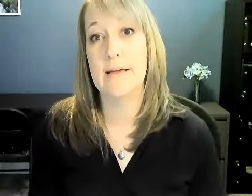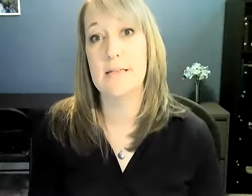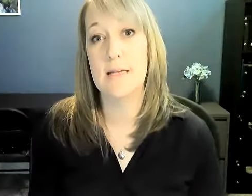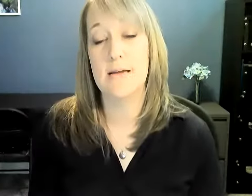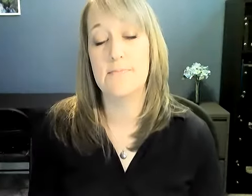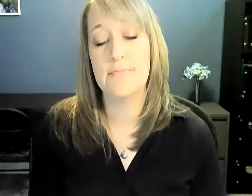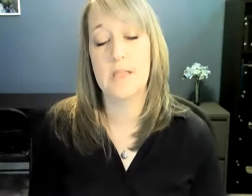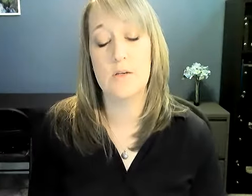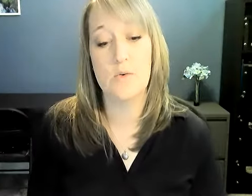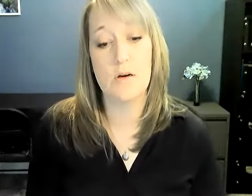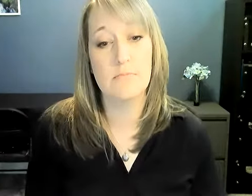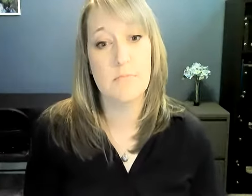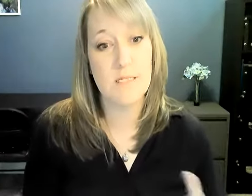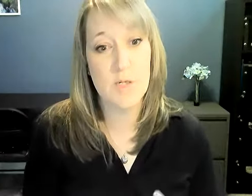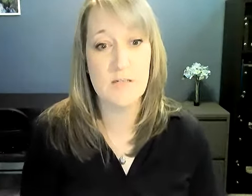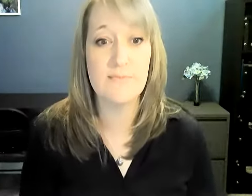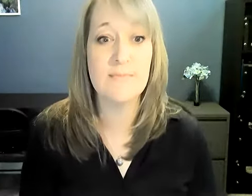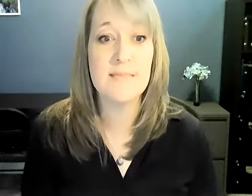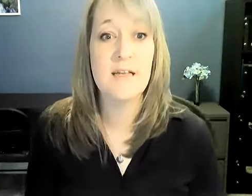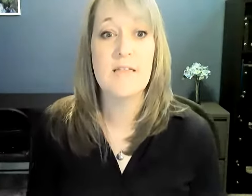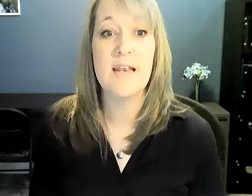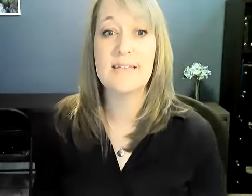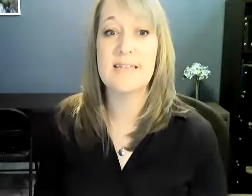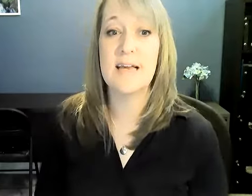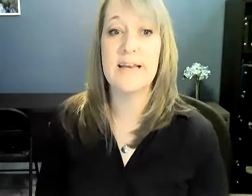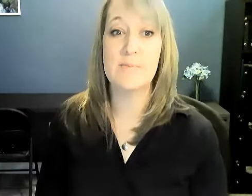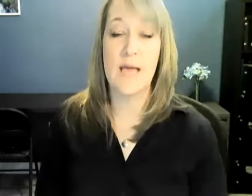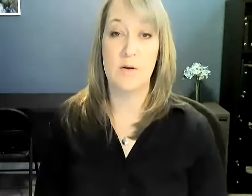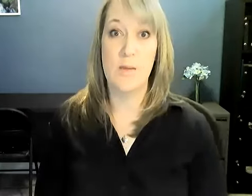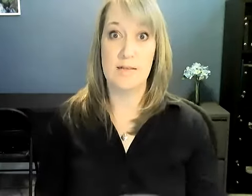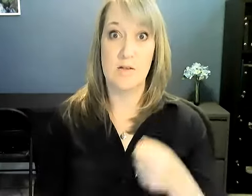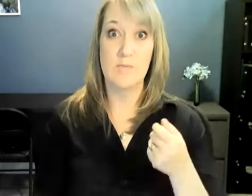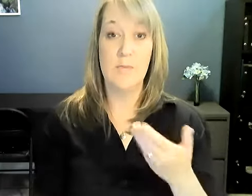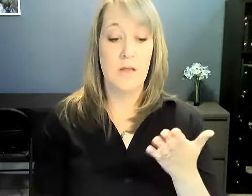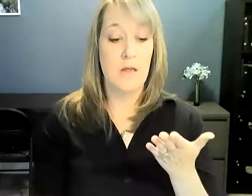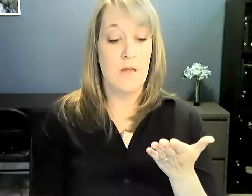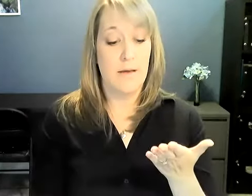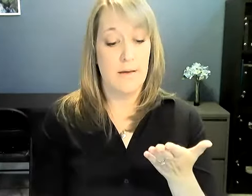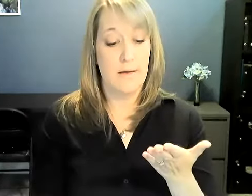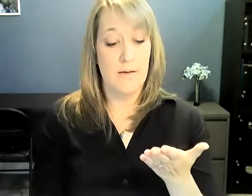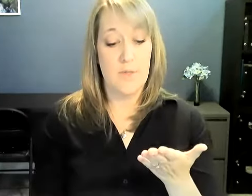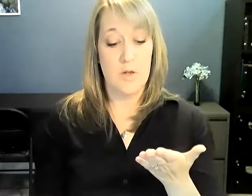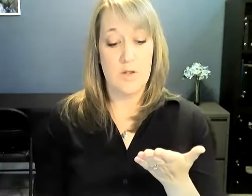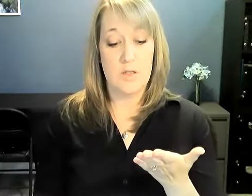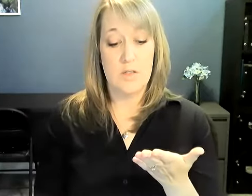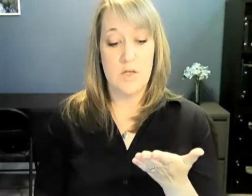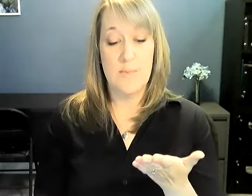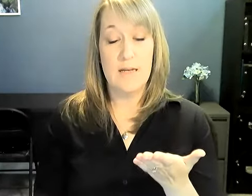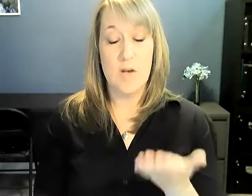and your expression. The next sign is pen or pencil. Your